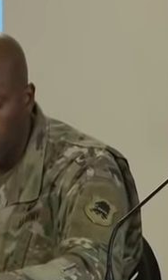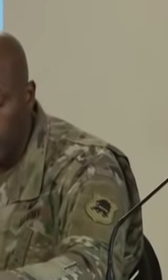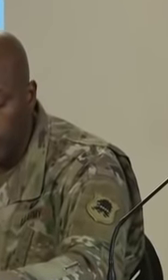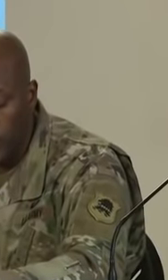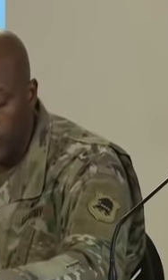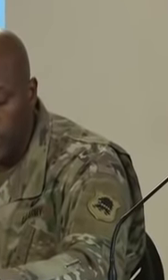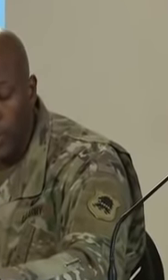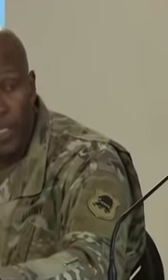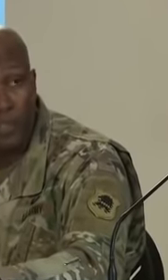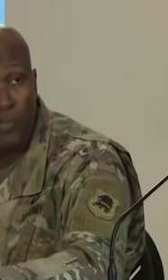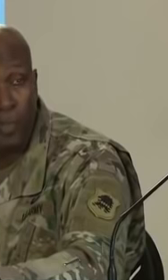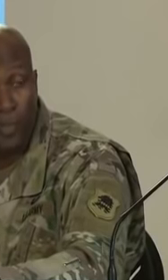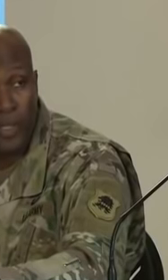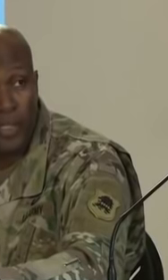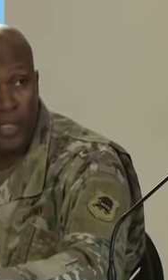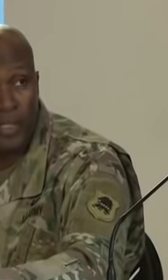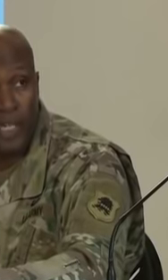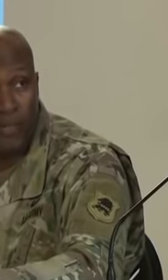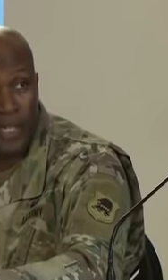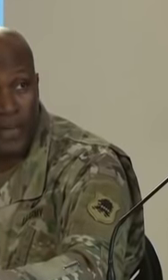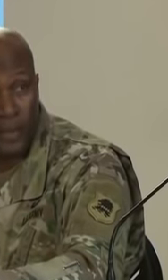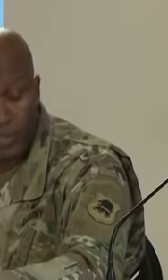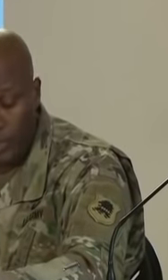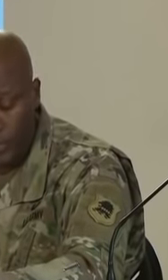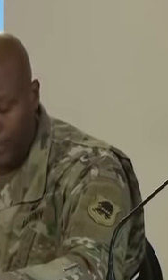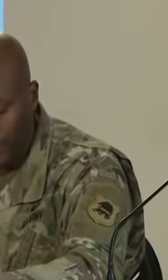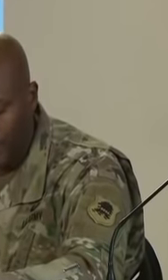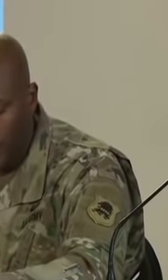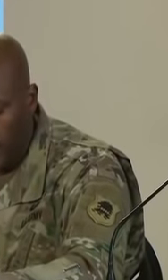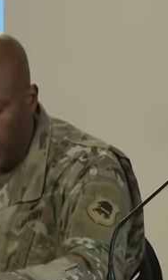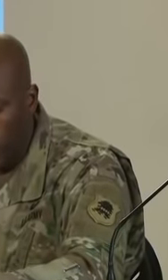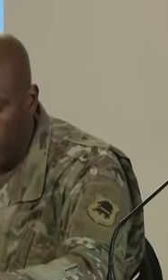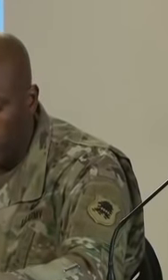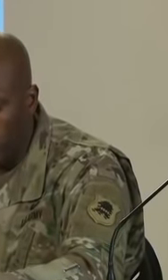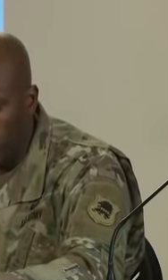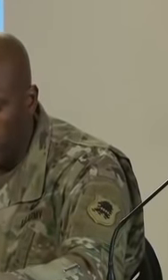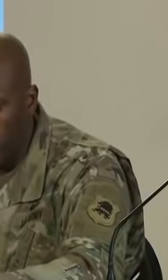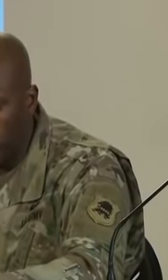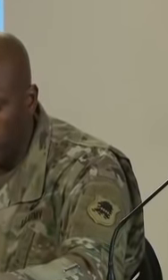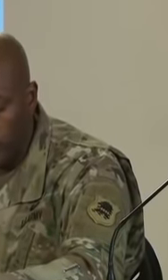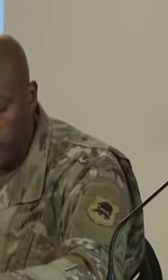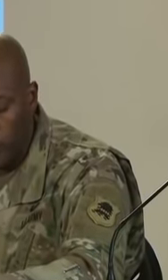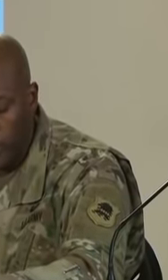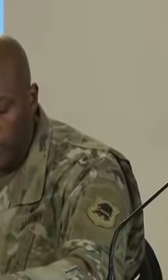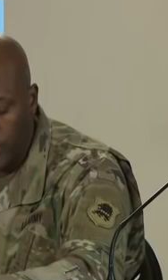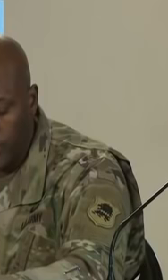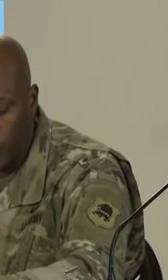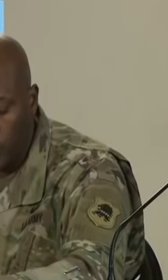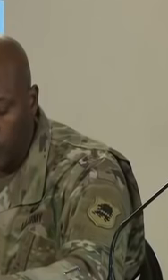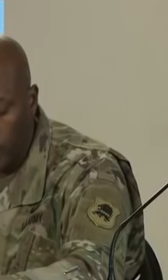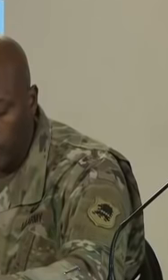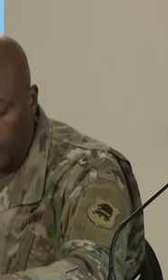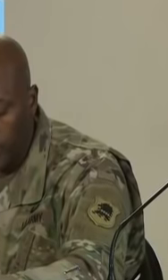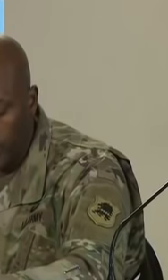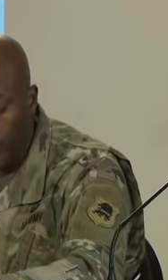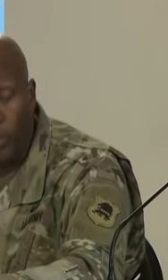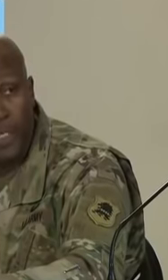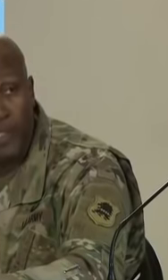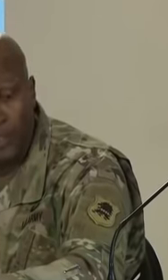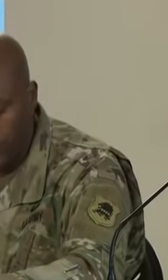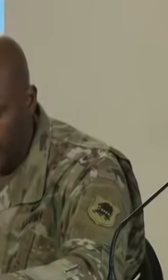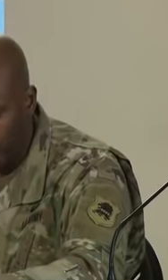community-based organization that has a footprint in nearly every county within the state. Whether it's military operations overseas, to serve weather events